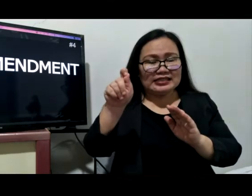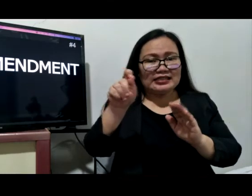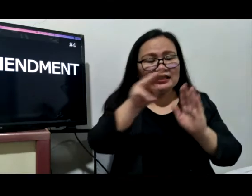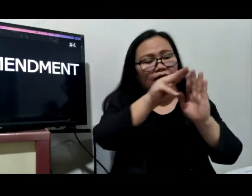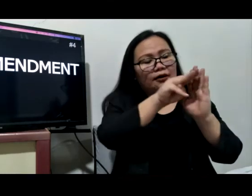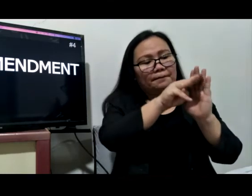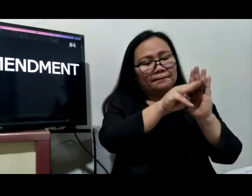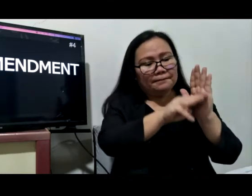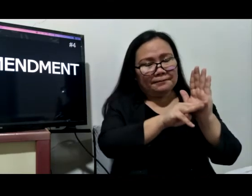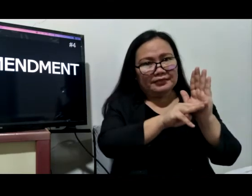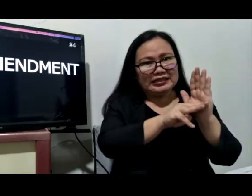M-E-A-E-N-T, mint,